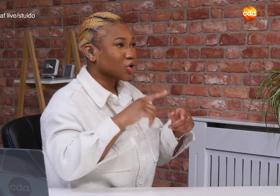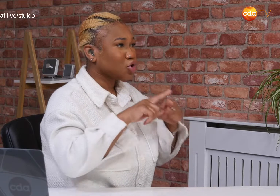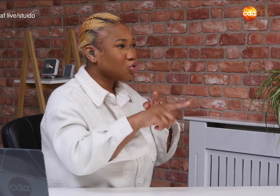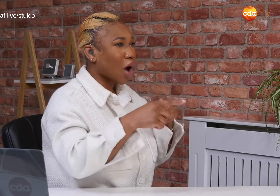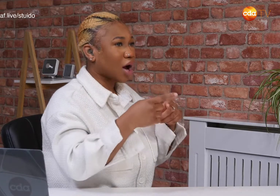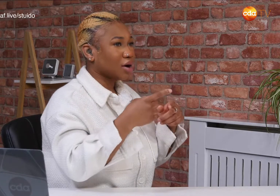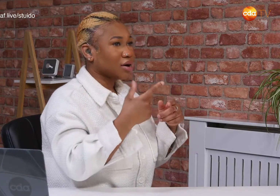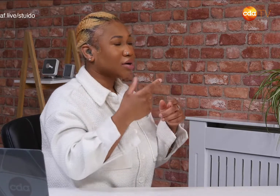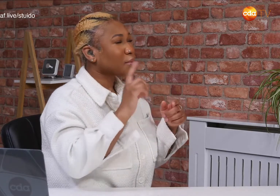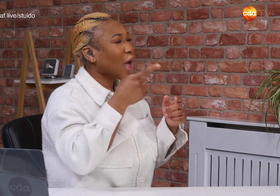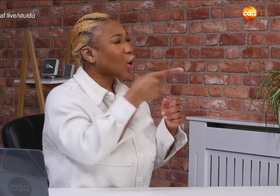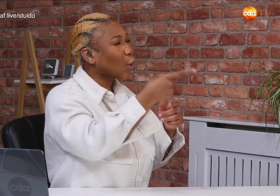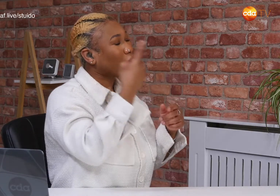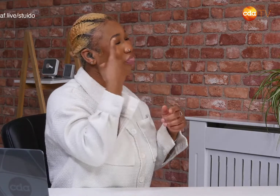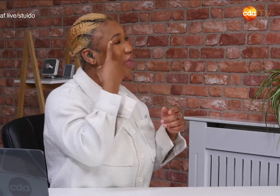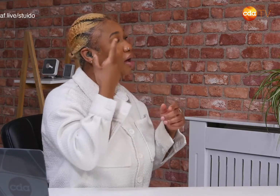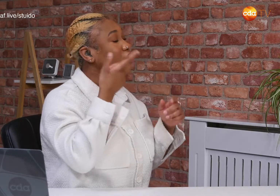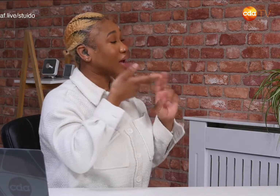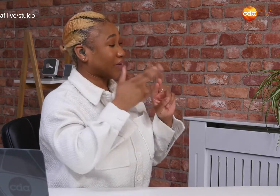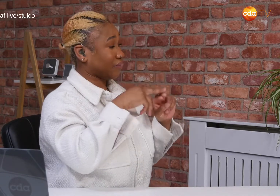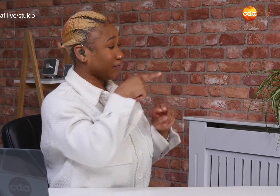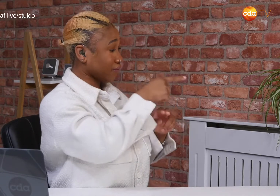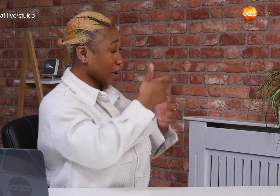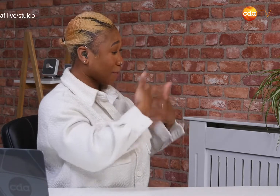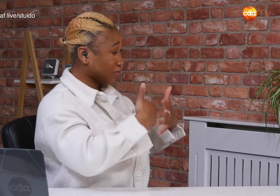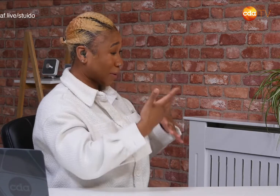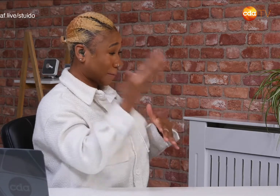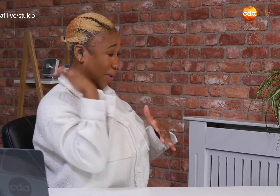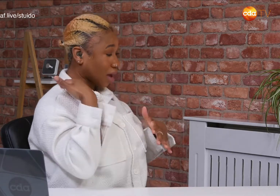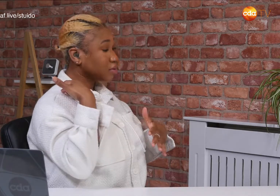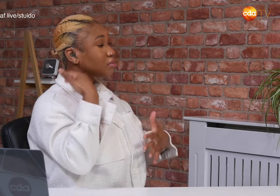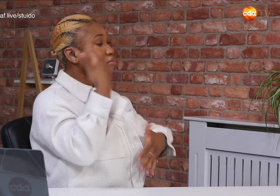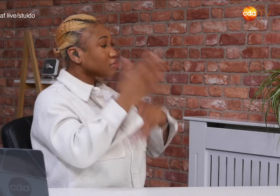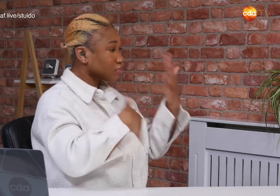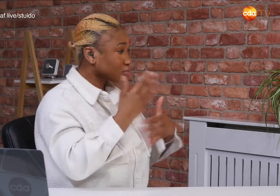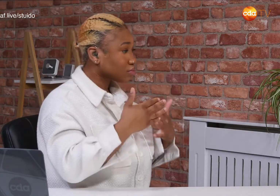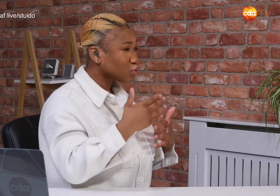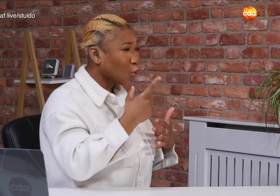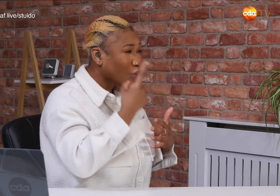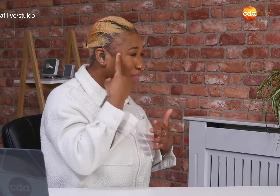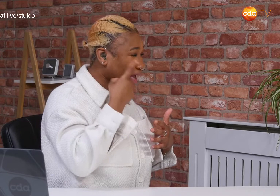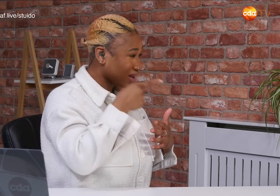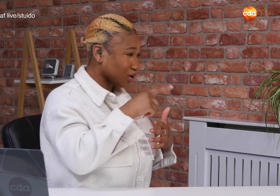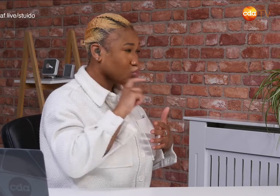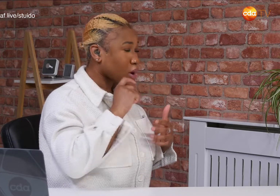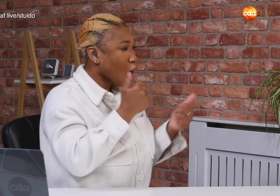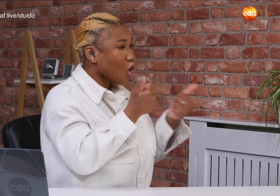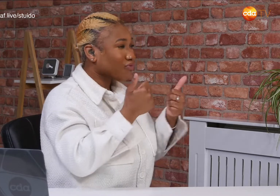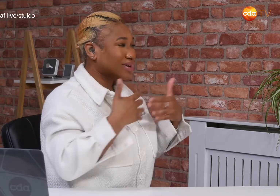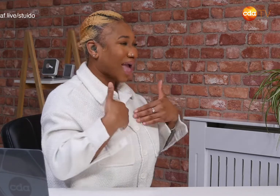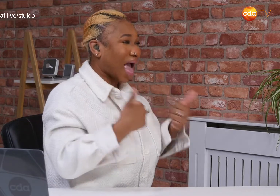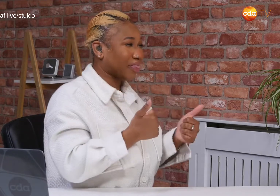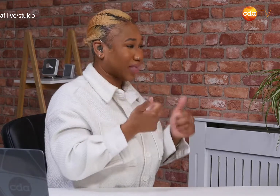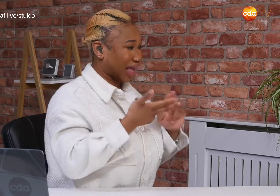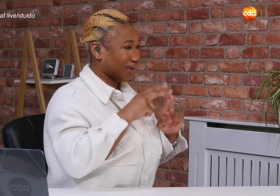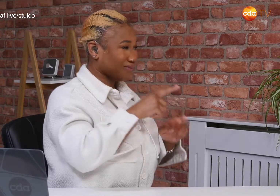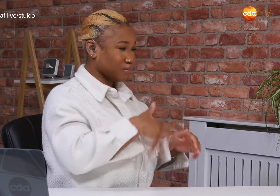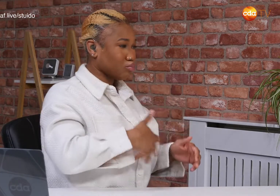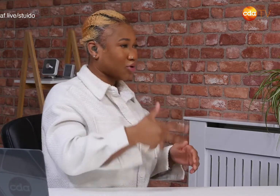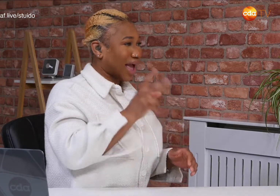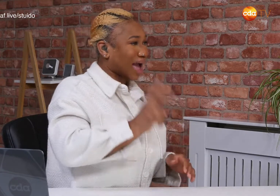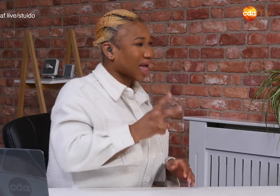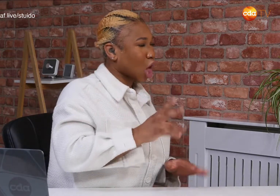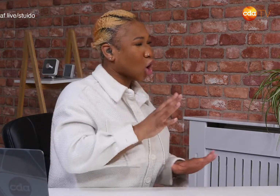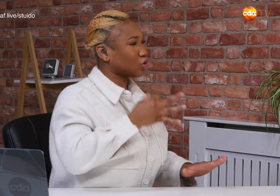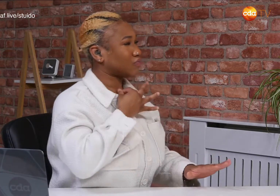but they kind of, like you say, it could be that they're trying really, really hard to be